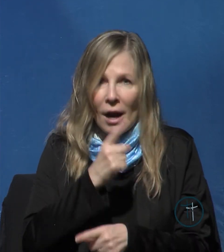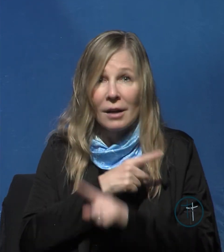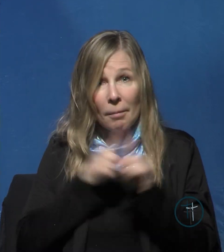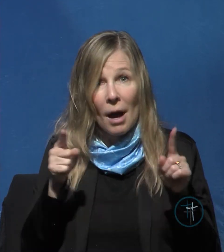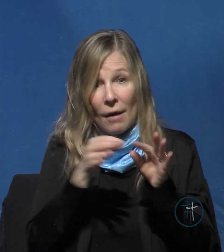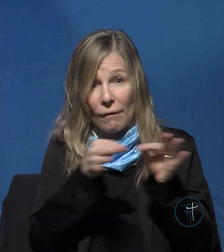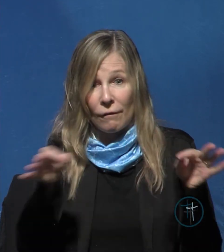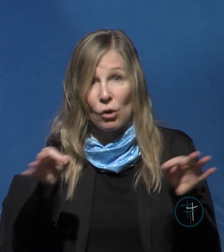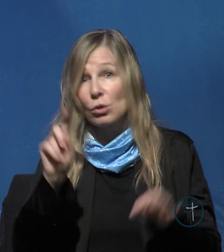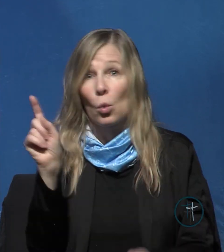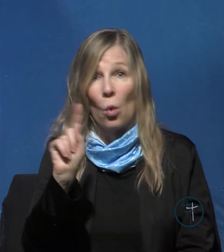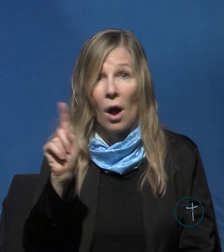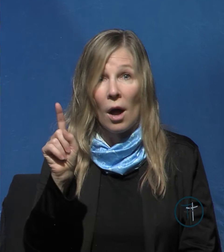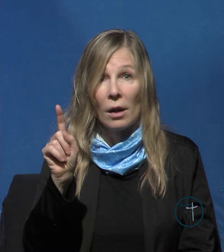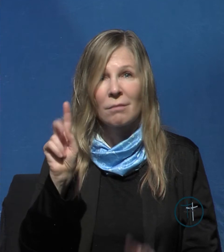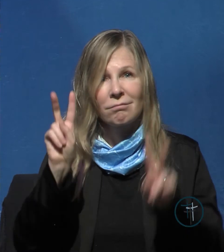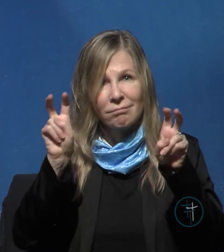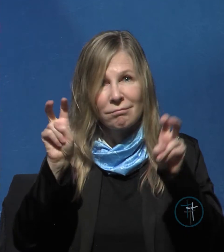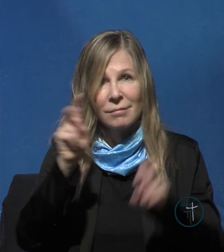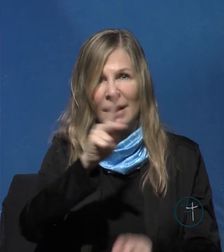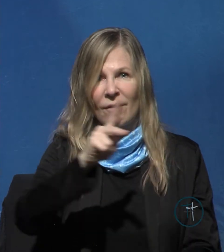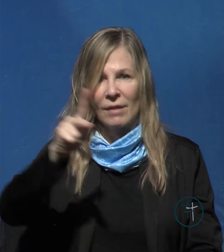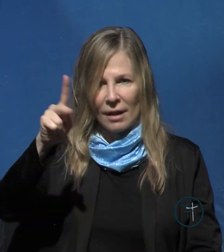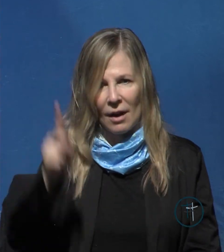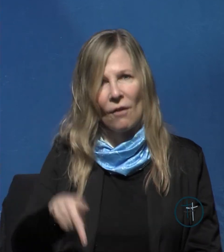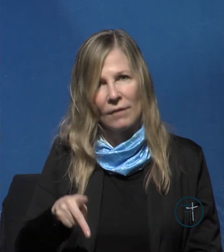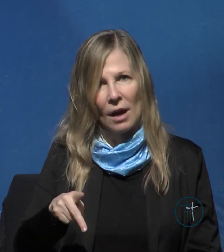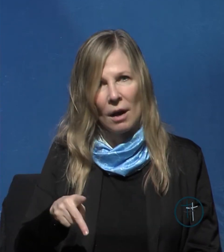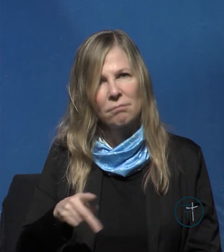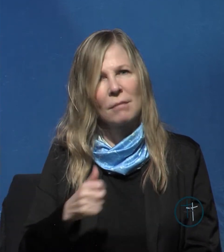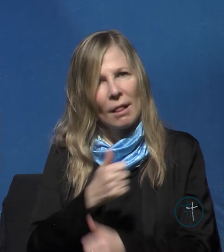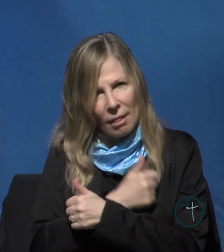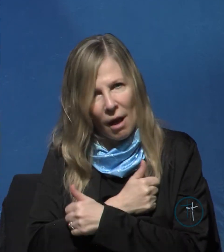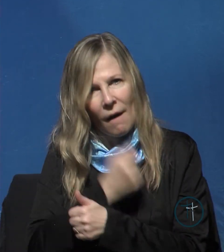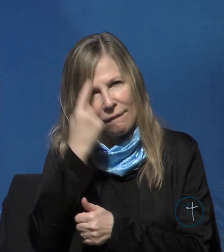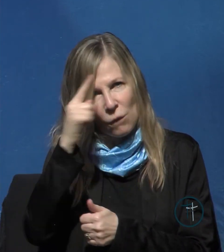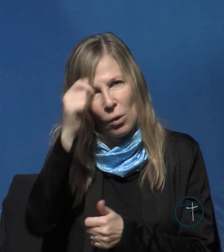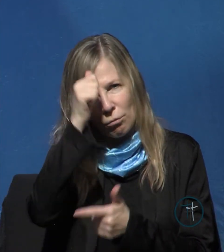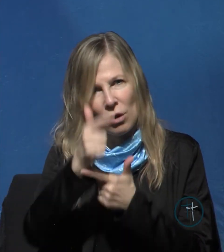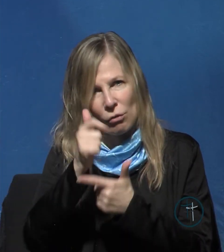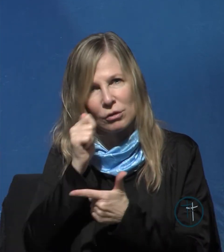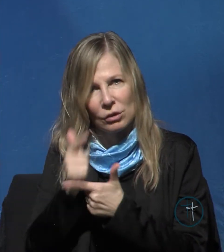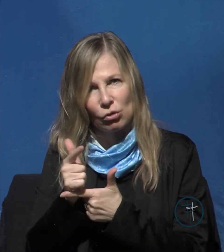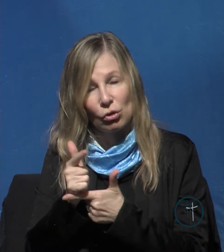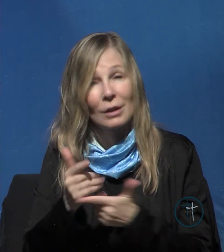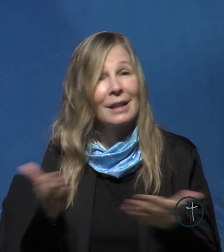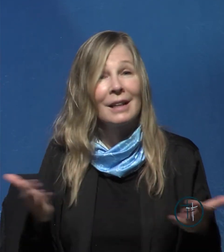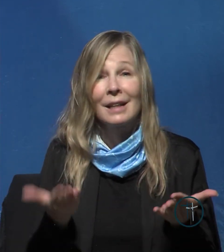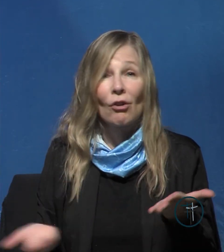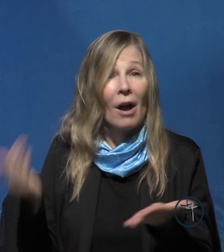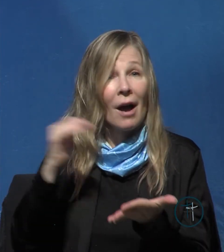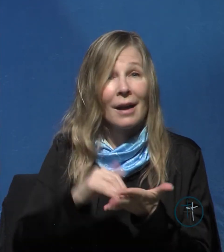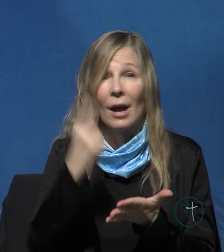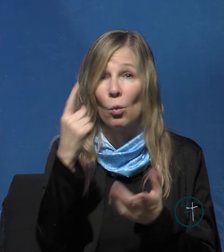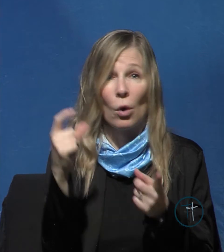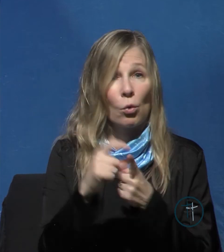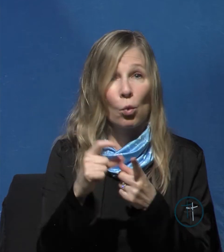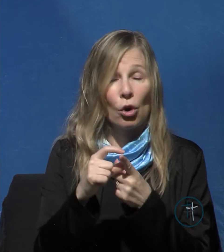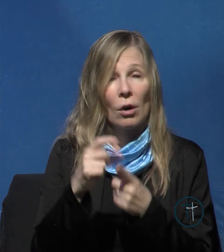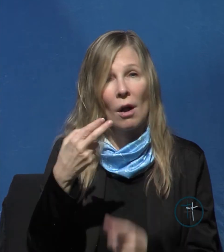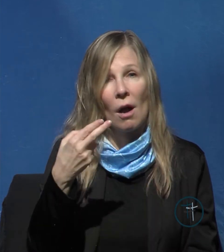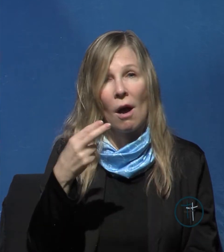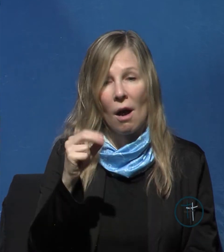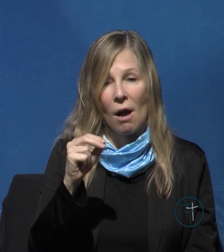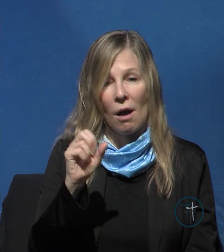1, Philadelphia, love of the brethren. Here again, it's one word, hospitality to strangers,